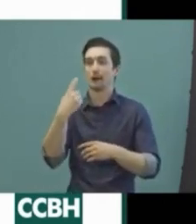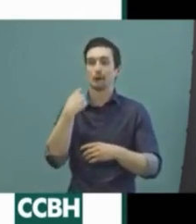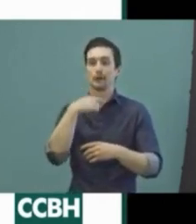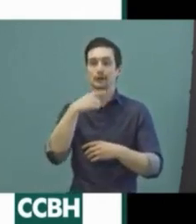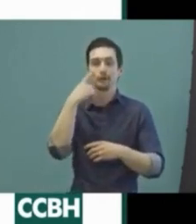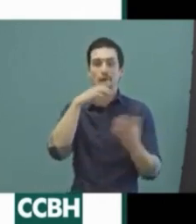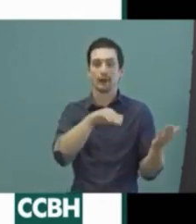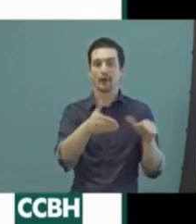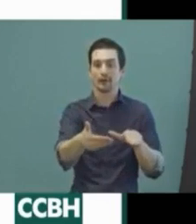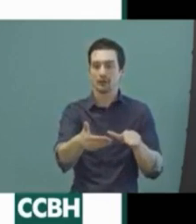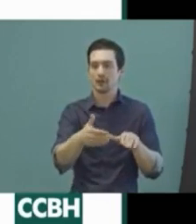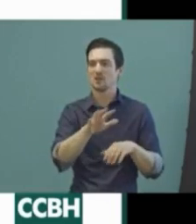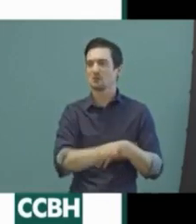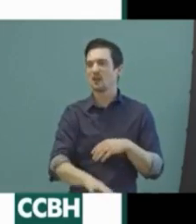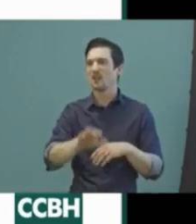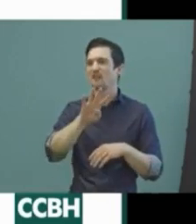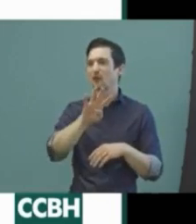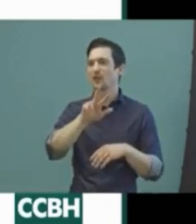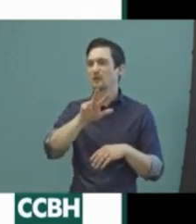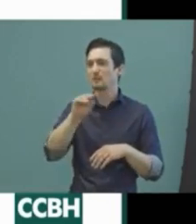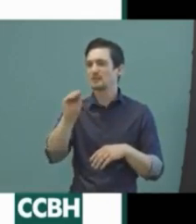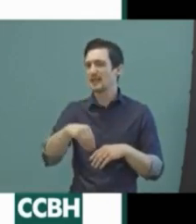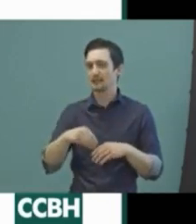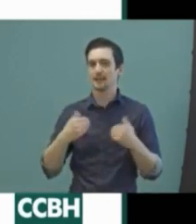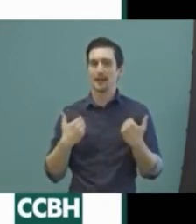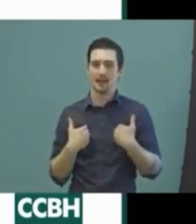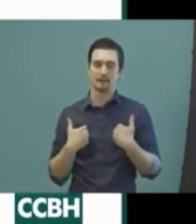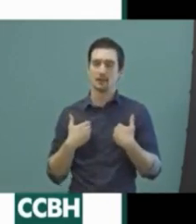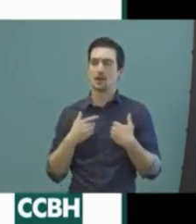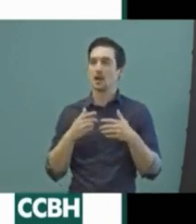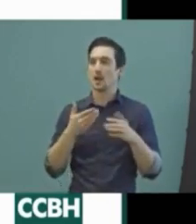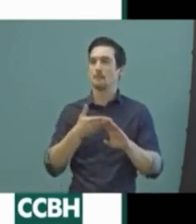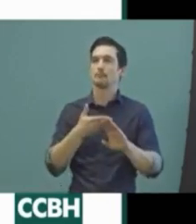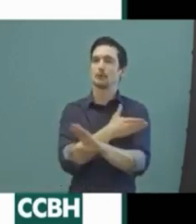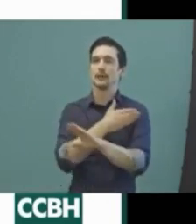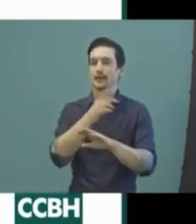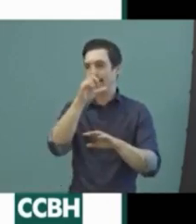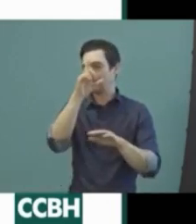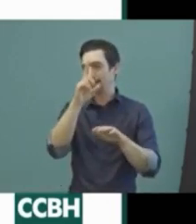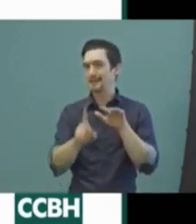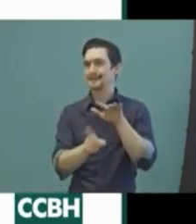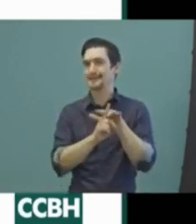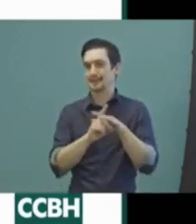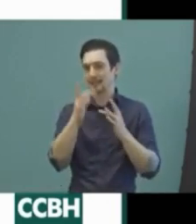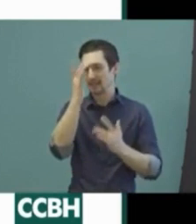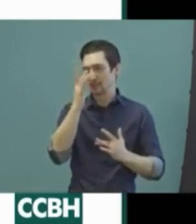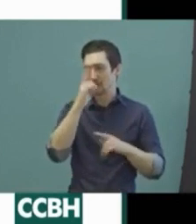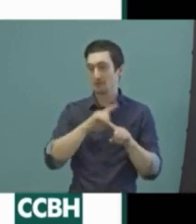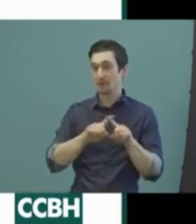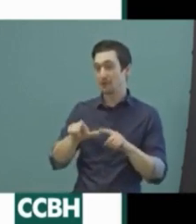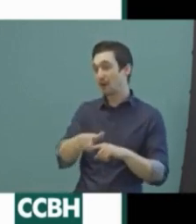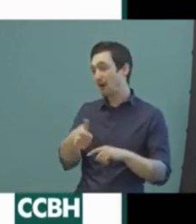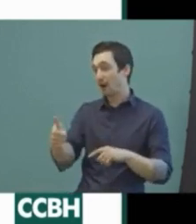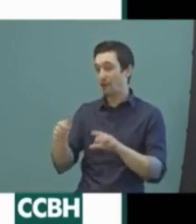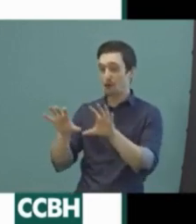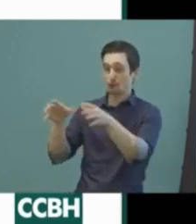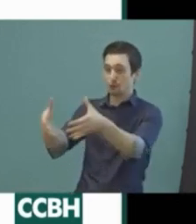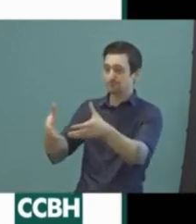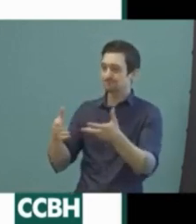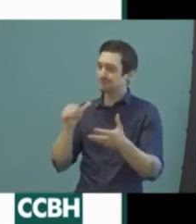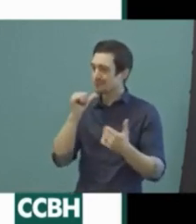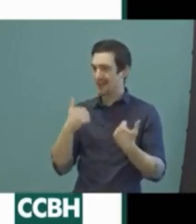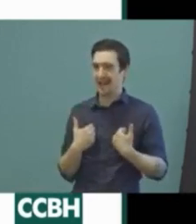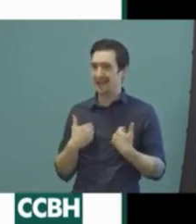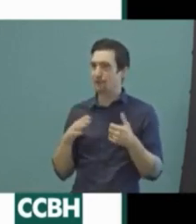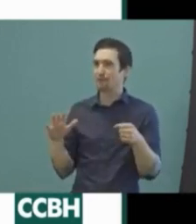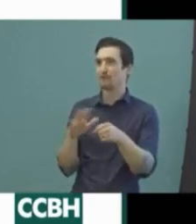infection, about 43% of our cases have that. Yet there are still another 33% for whom we don't have a full medical history,